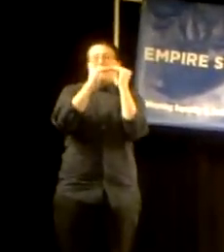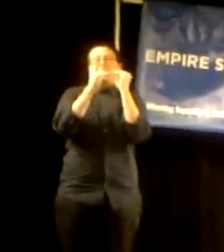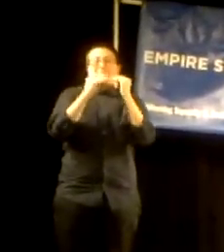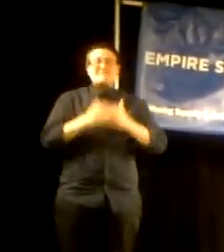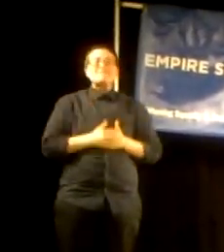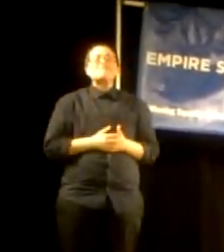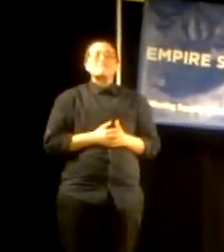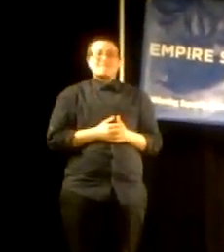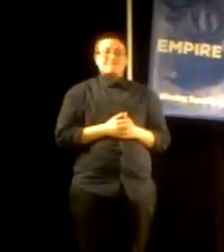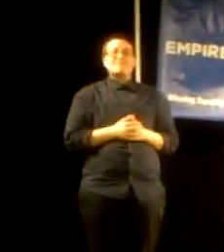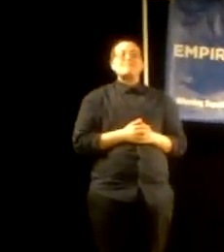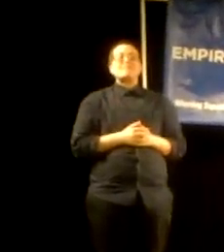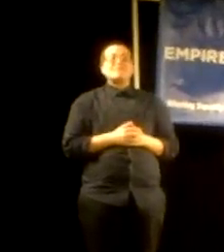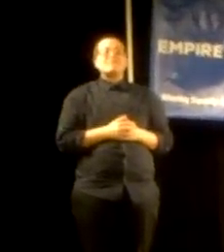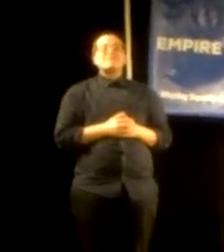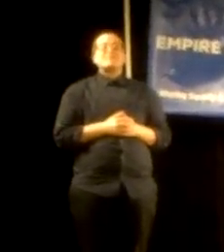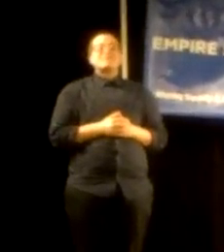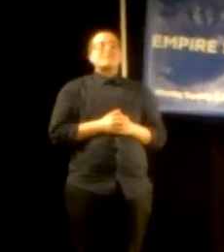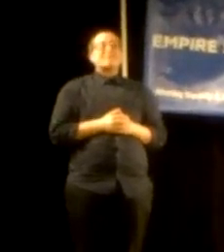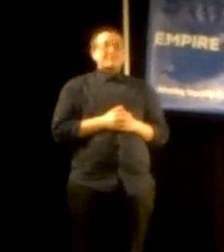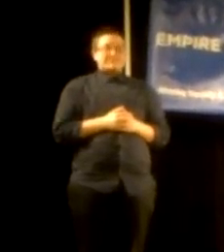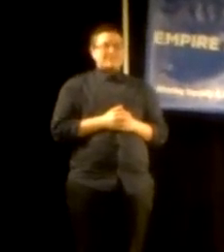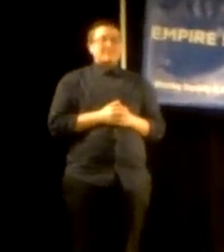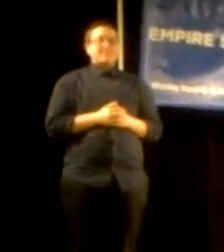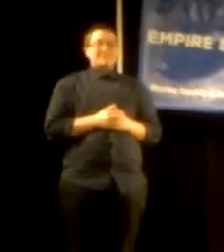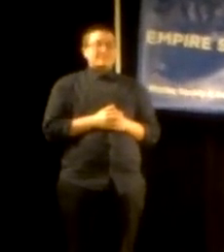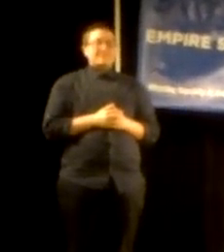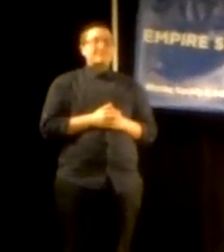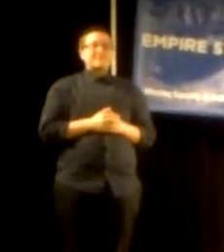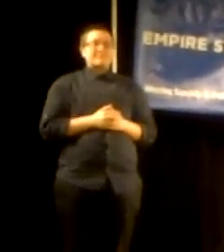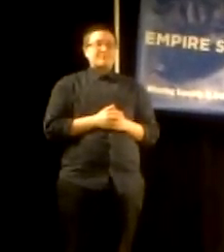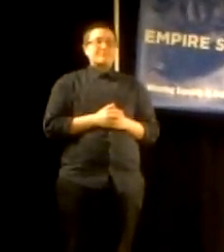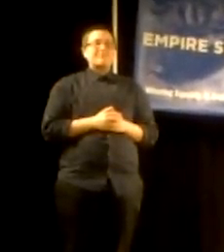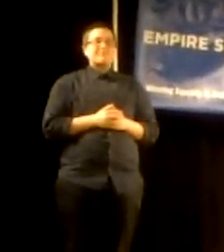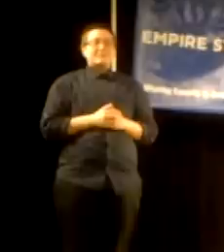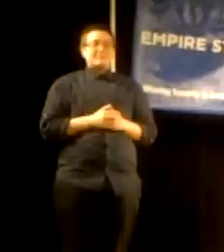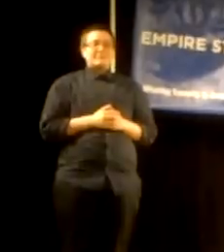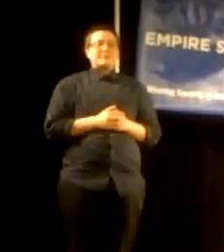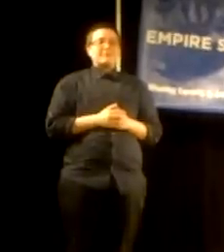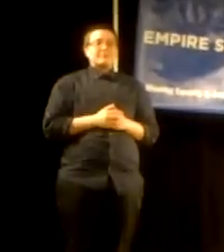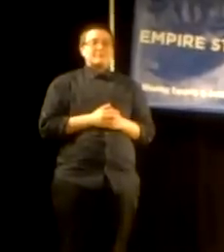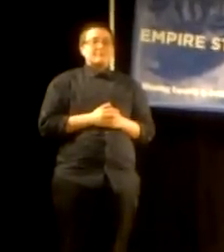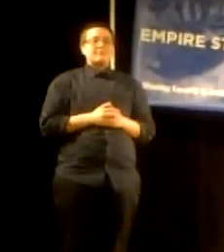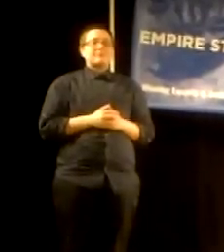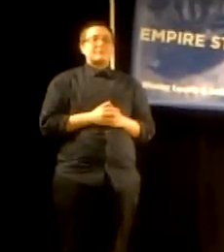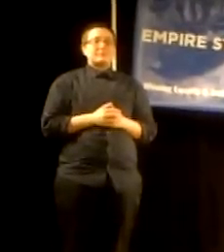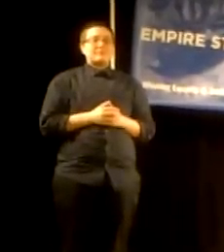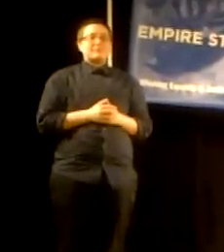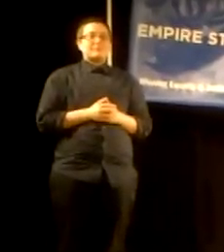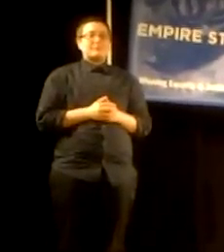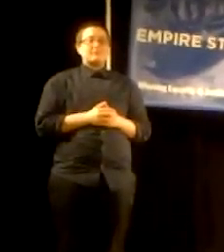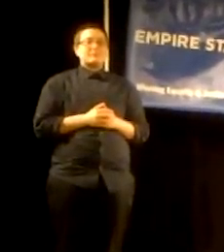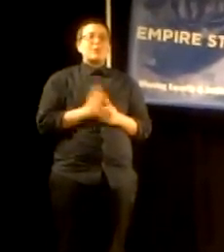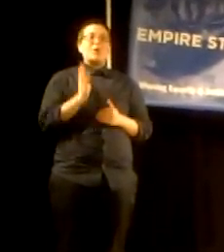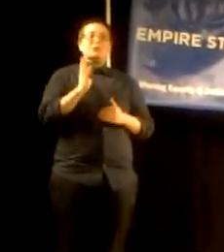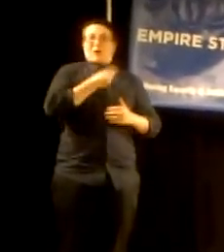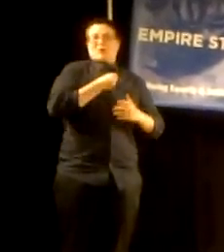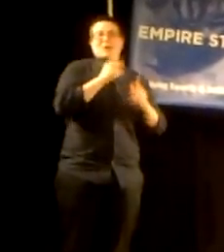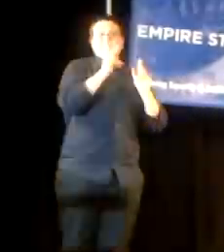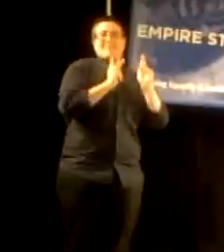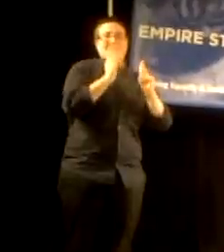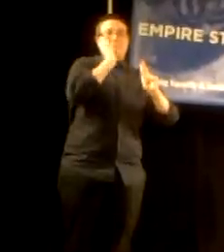Despite the disproportionate amounts of discrimination transgender people experience, the tides are moving towards equality.